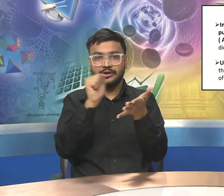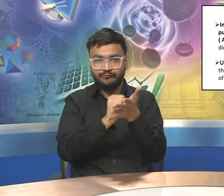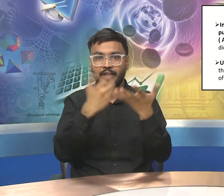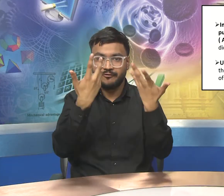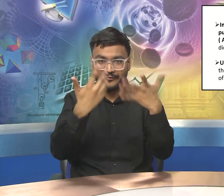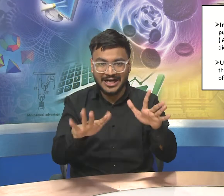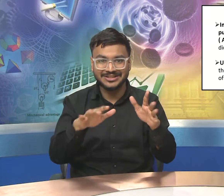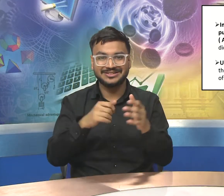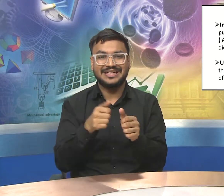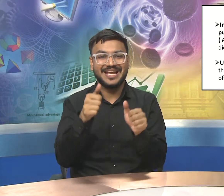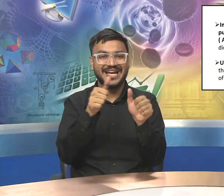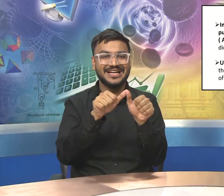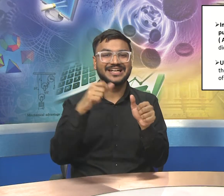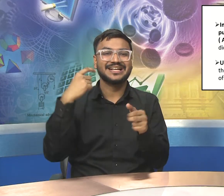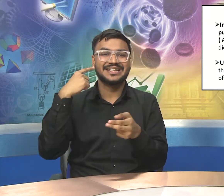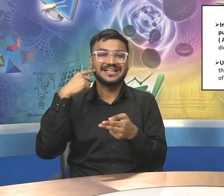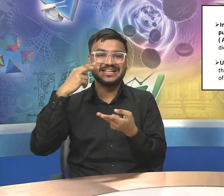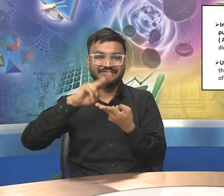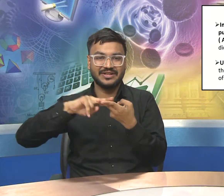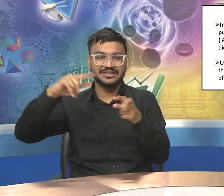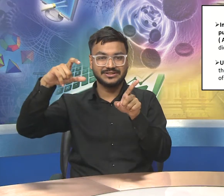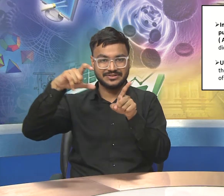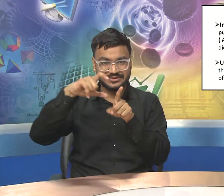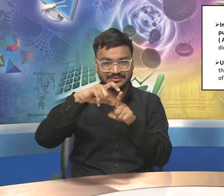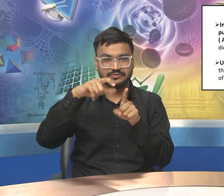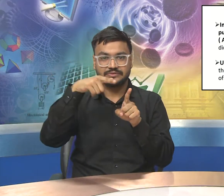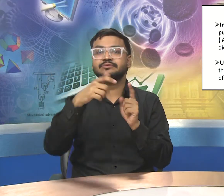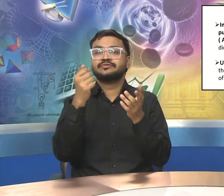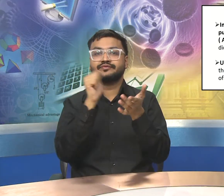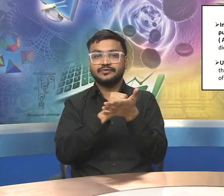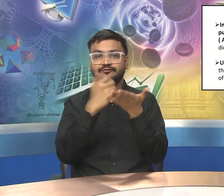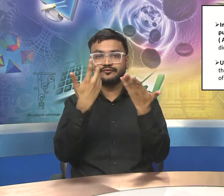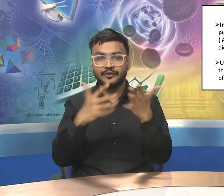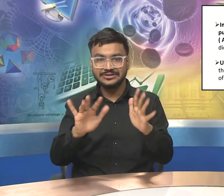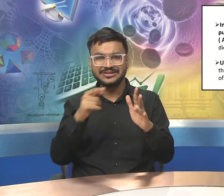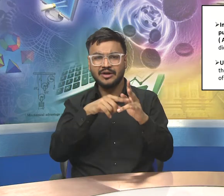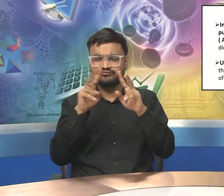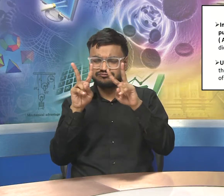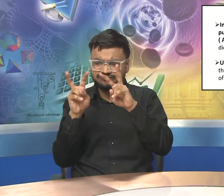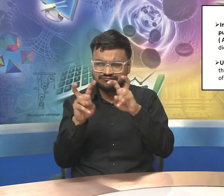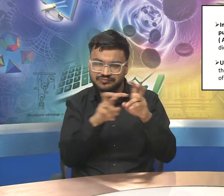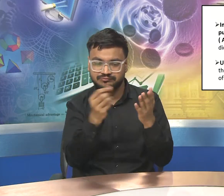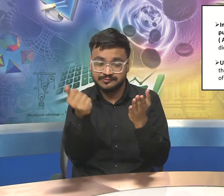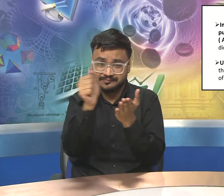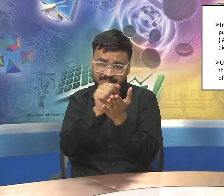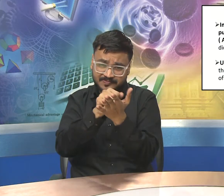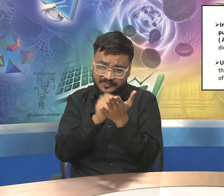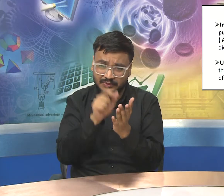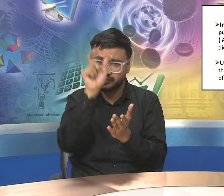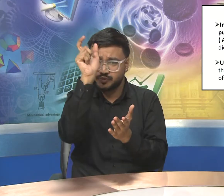Delhi Variety Dictionary, published by All India Federation of the